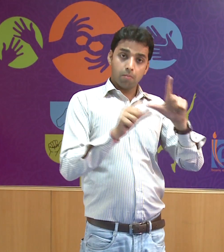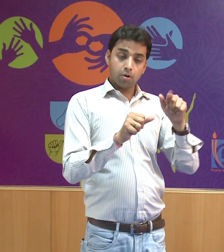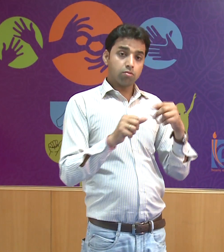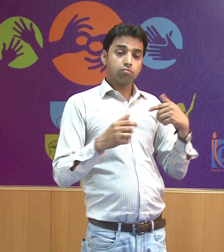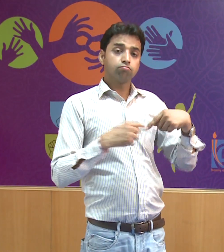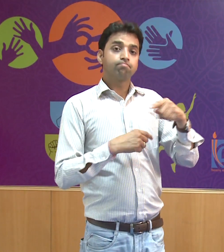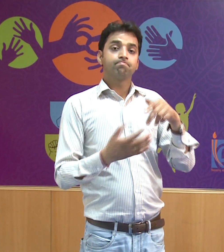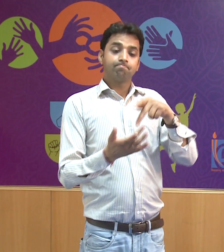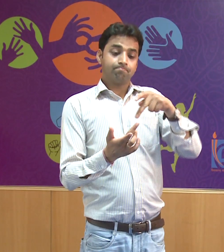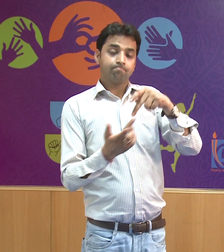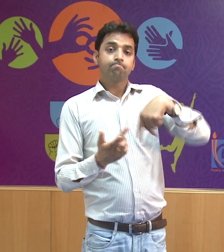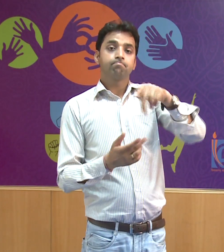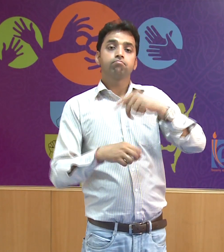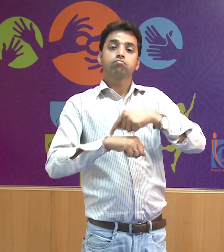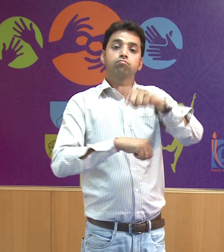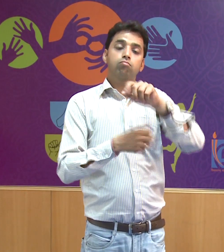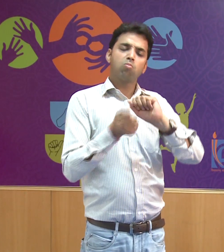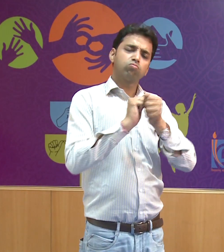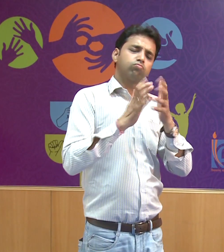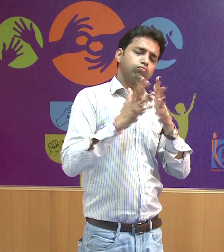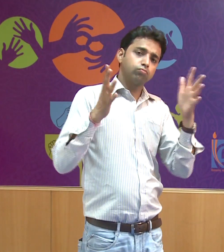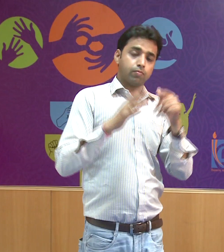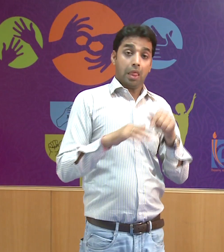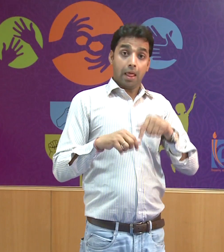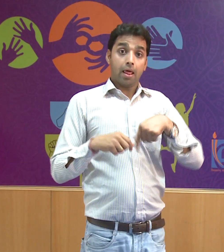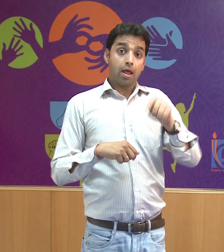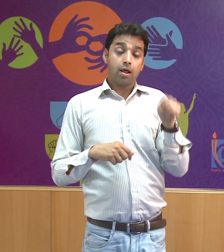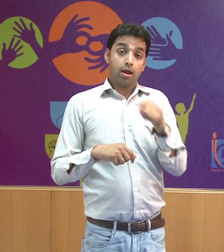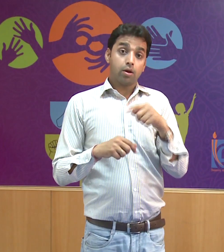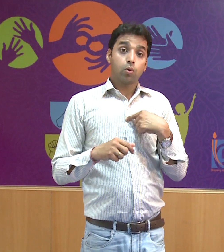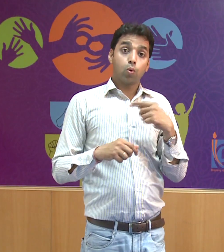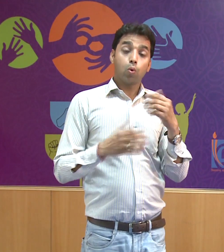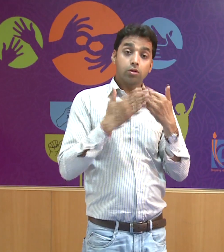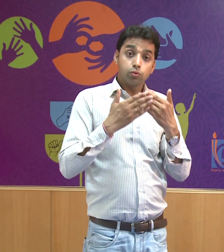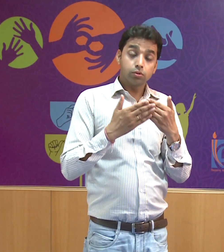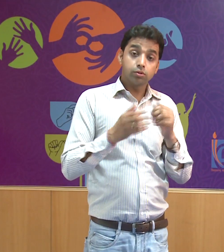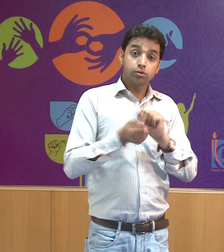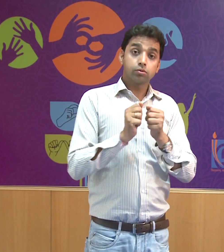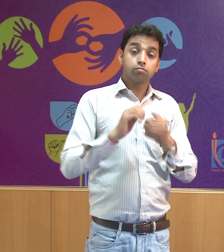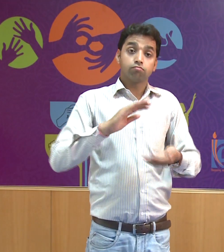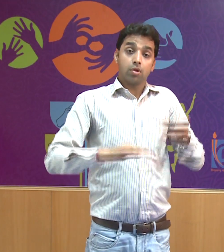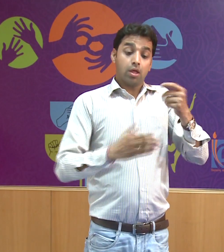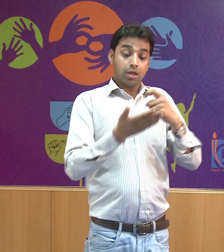when the right of education was reserved for the upper caste people only.